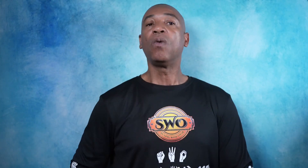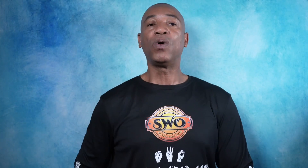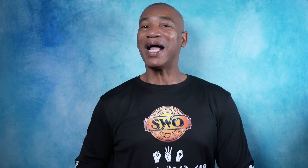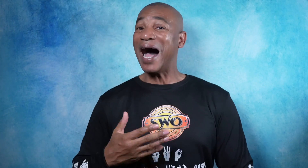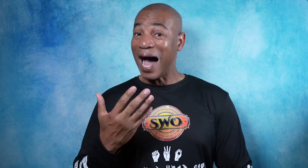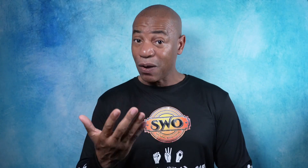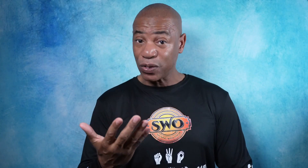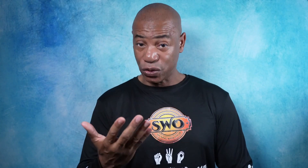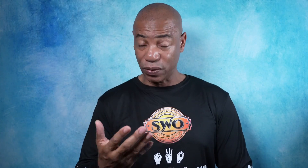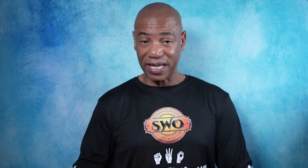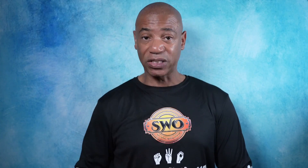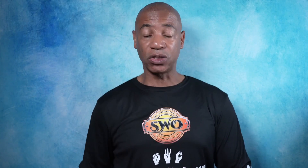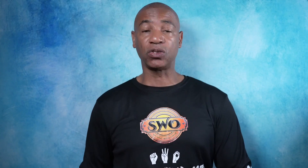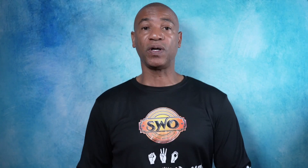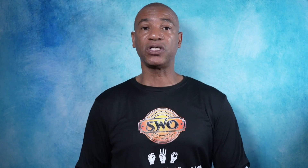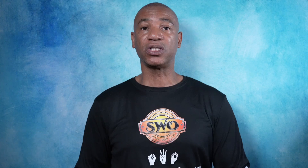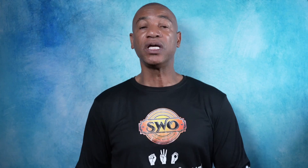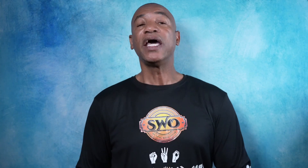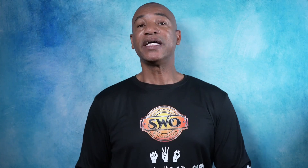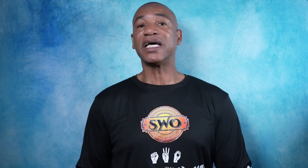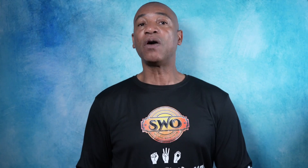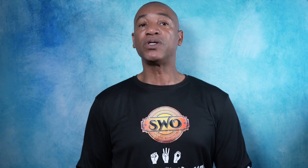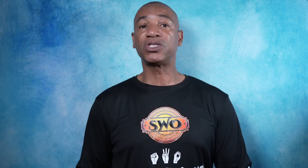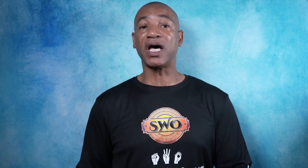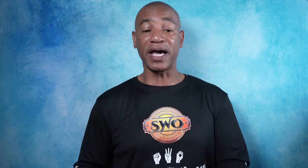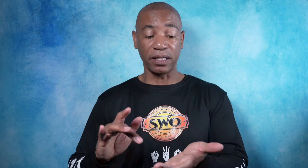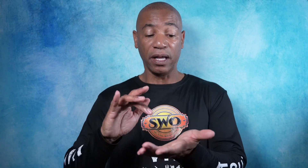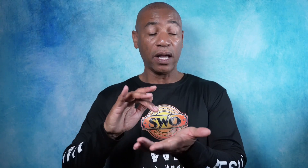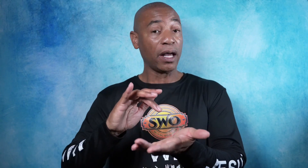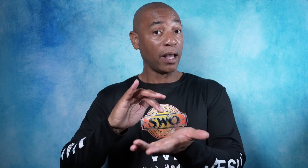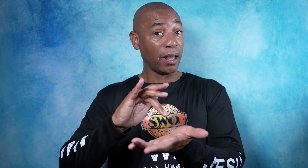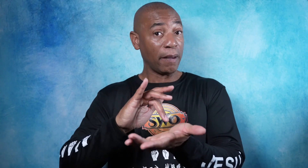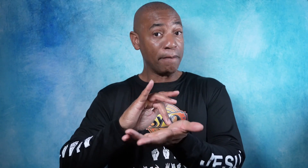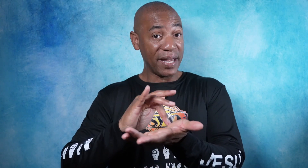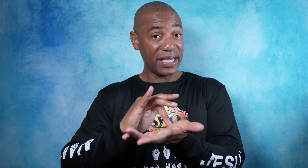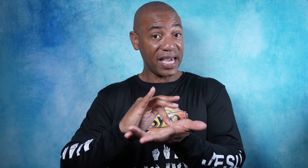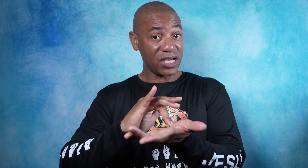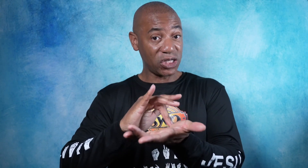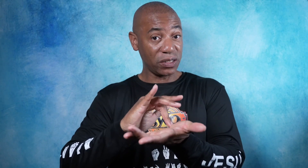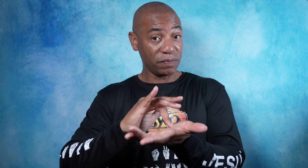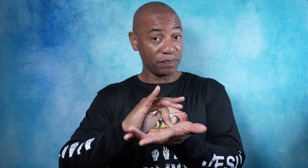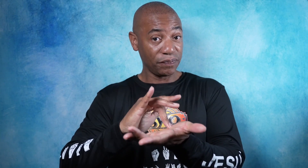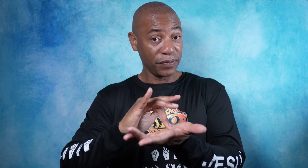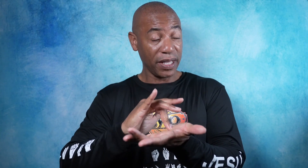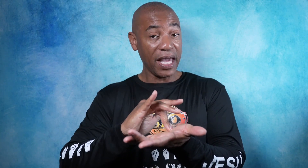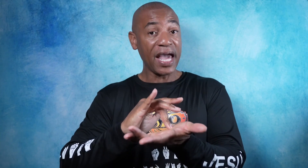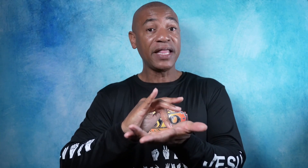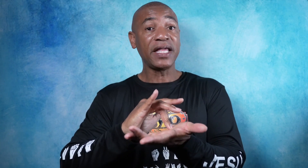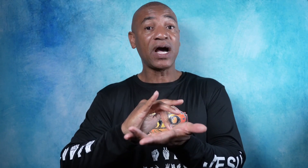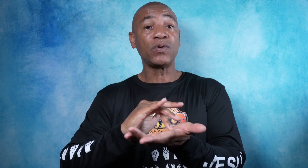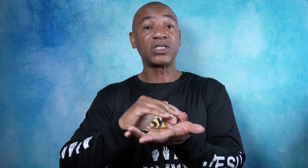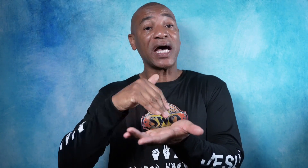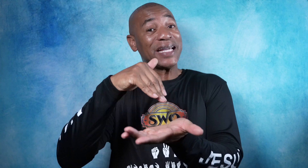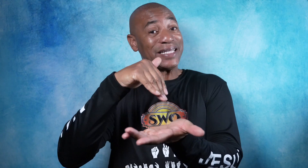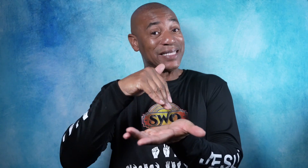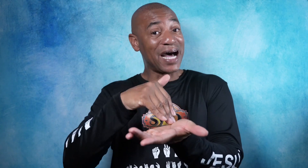What I would do in that situation is I would sign medication, and then I would sign